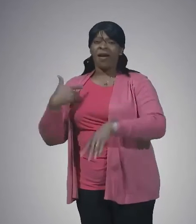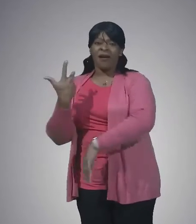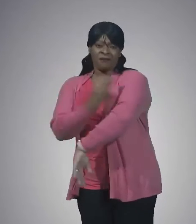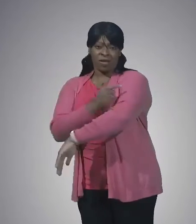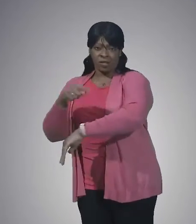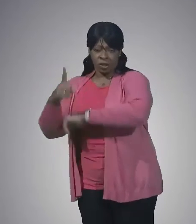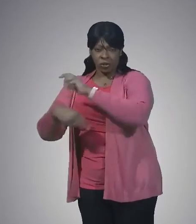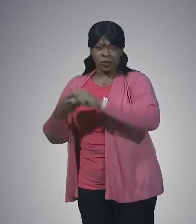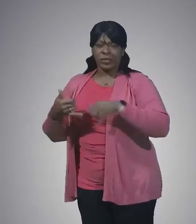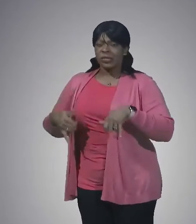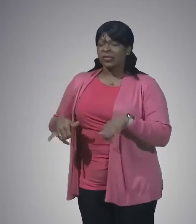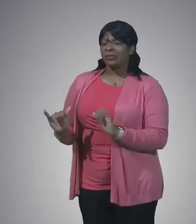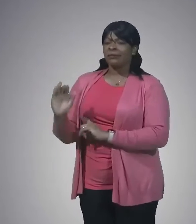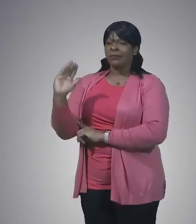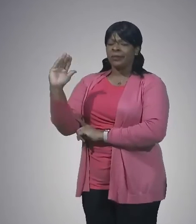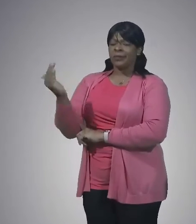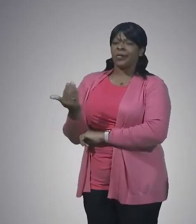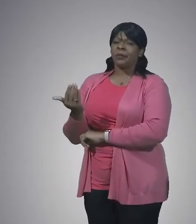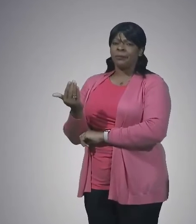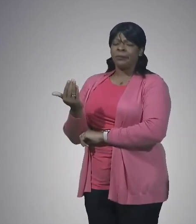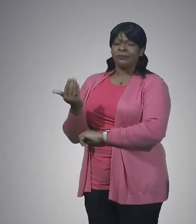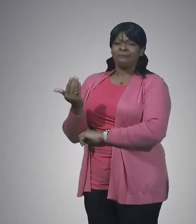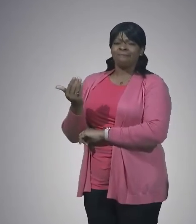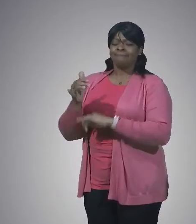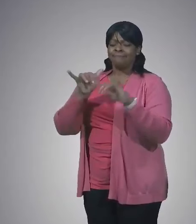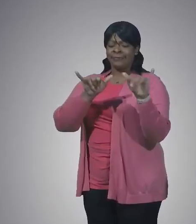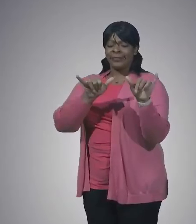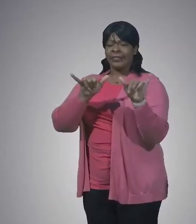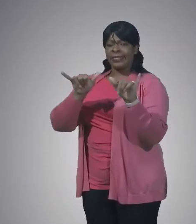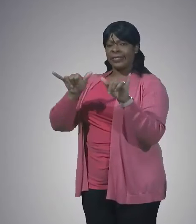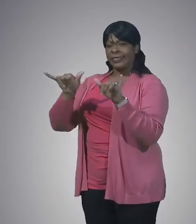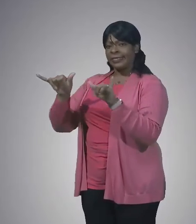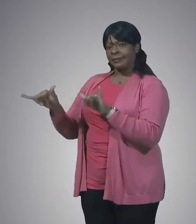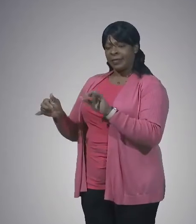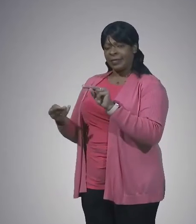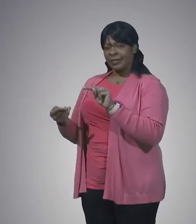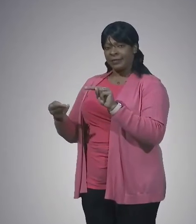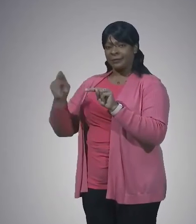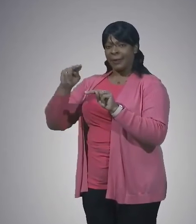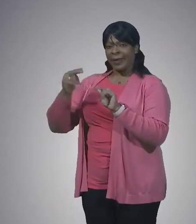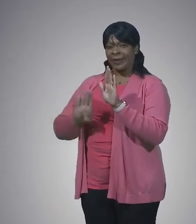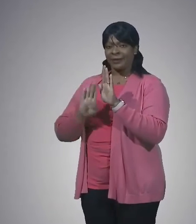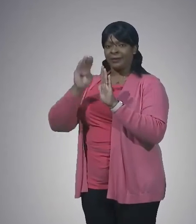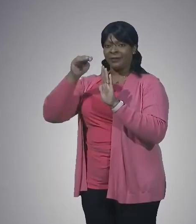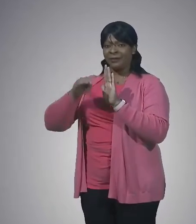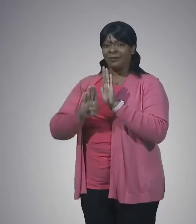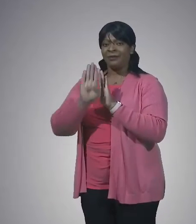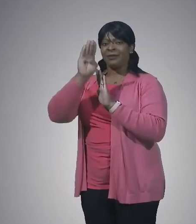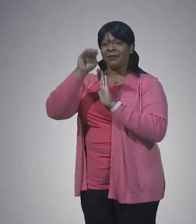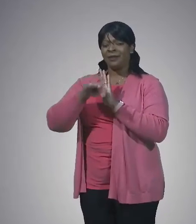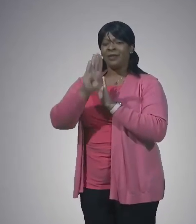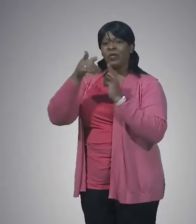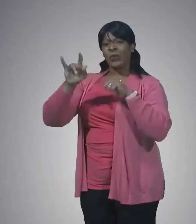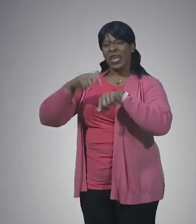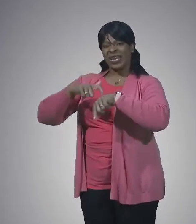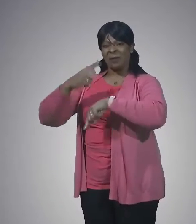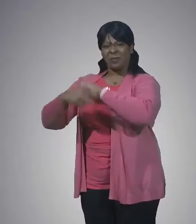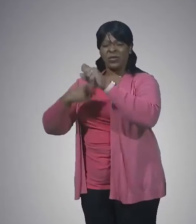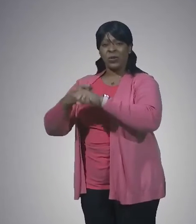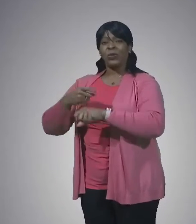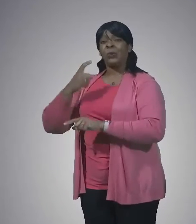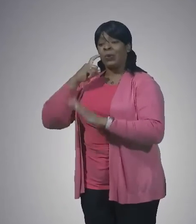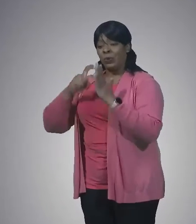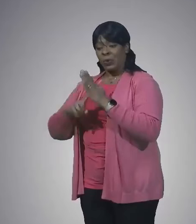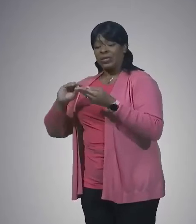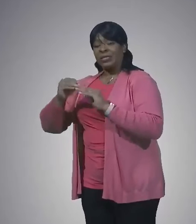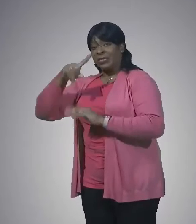year, but still there seem to be similar spikes at coordinating times of the year. We saw that summer surge,